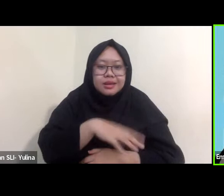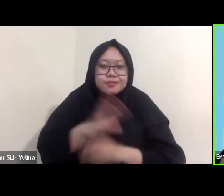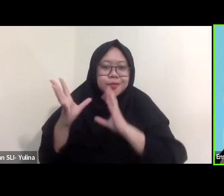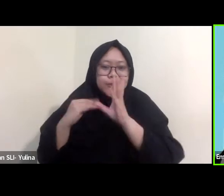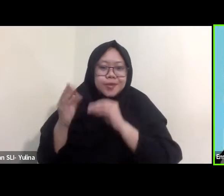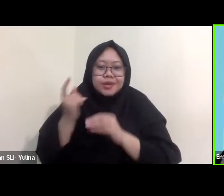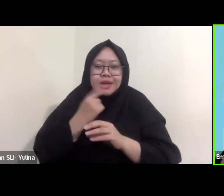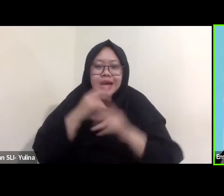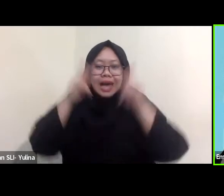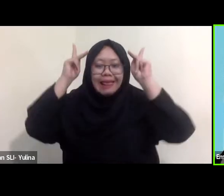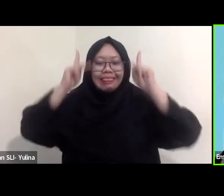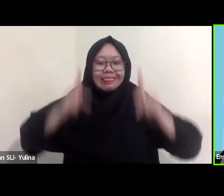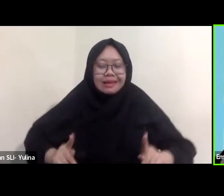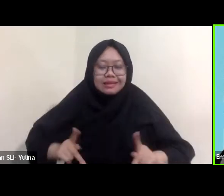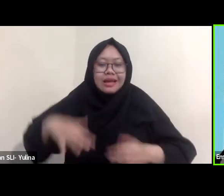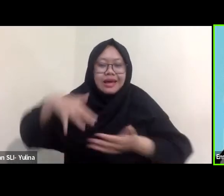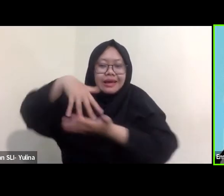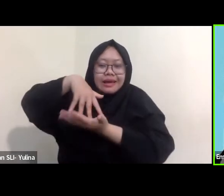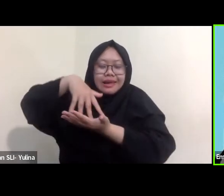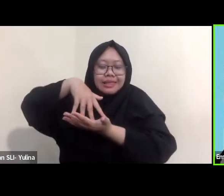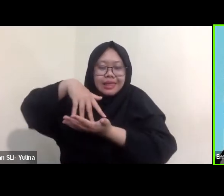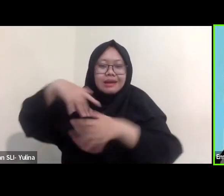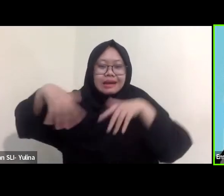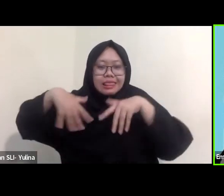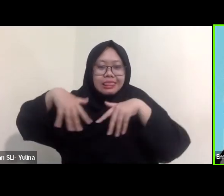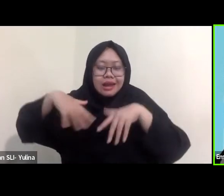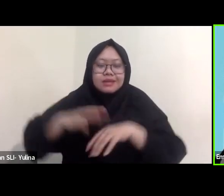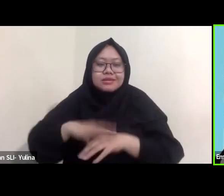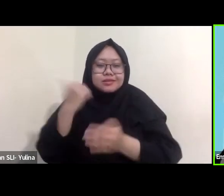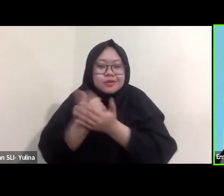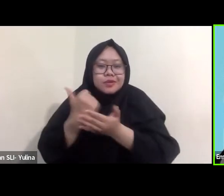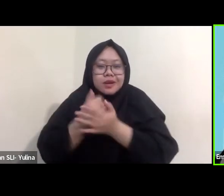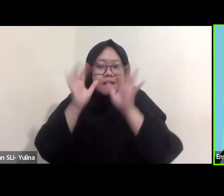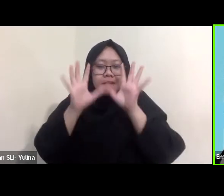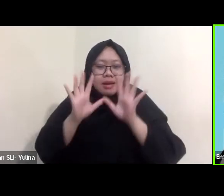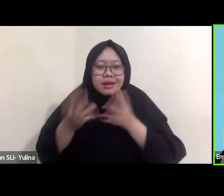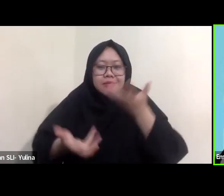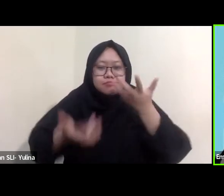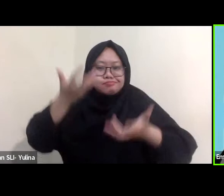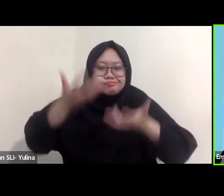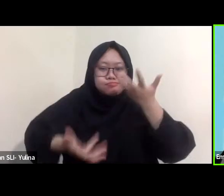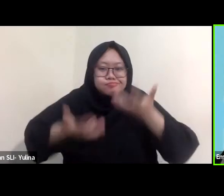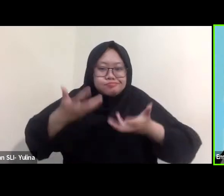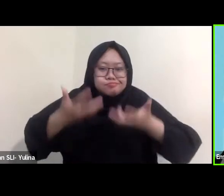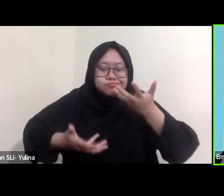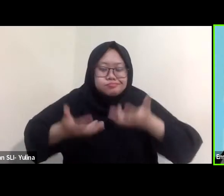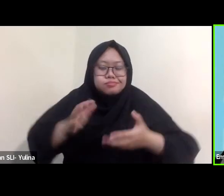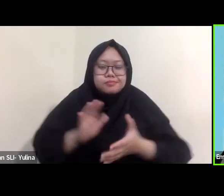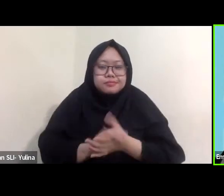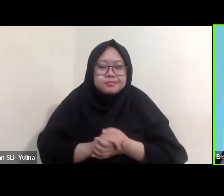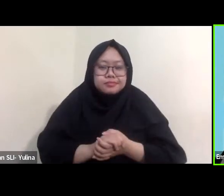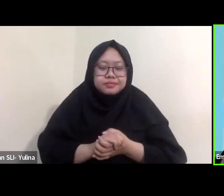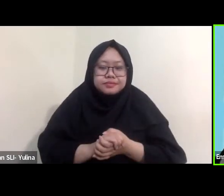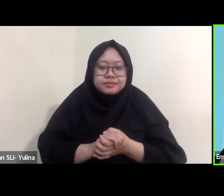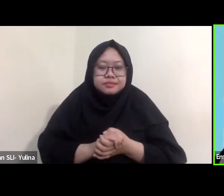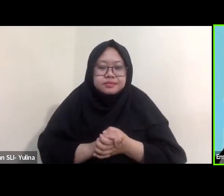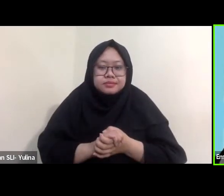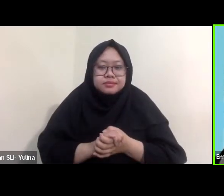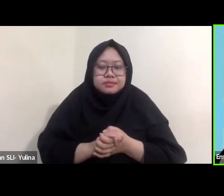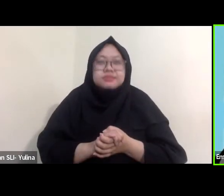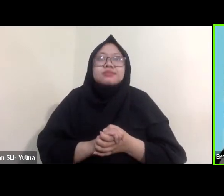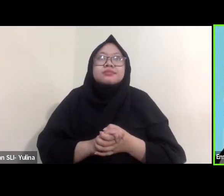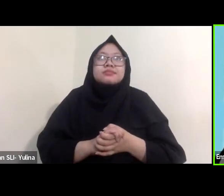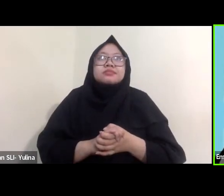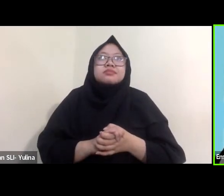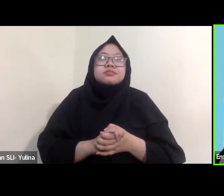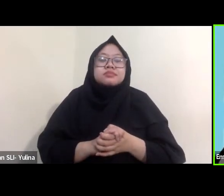but actually there are many intersecting inequalities that prevent children from accessing quality and safe,